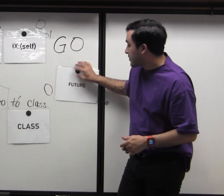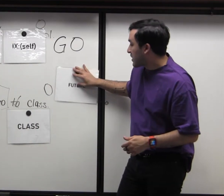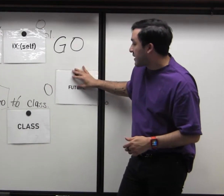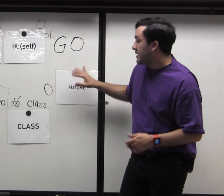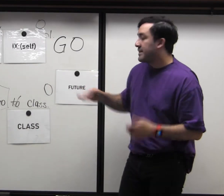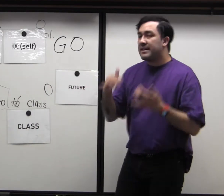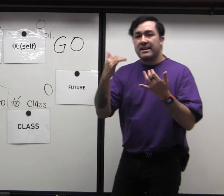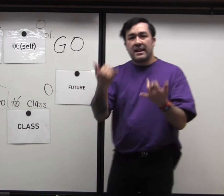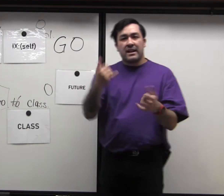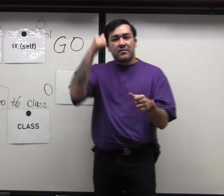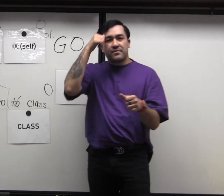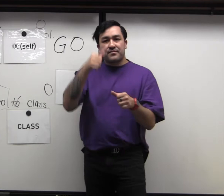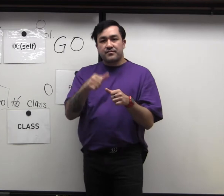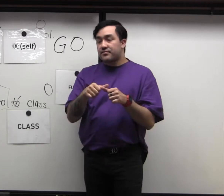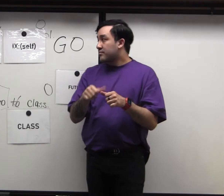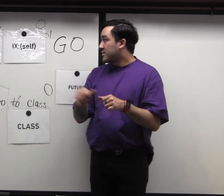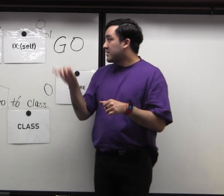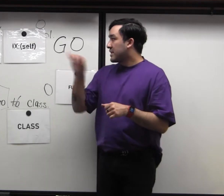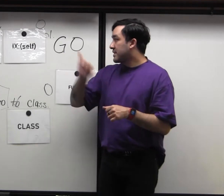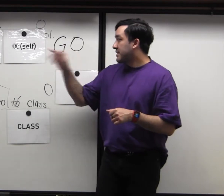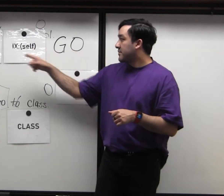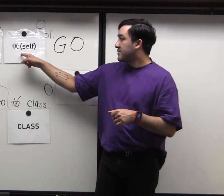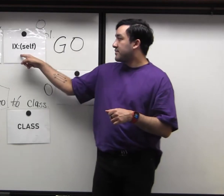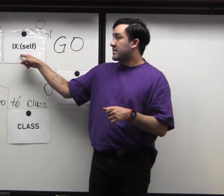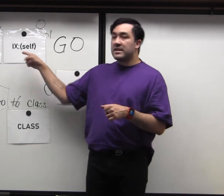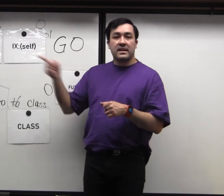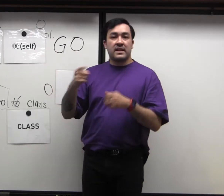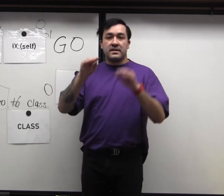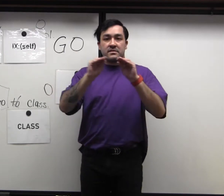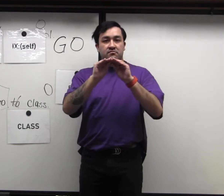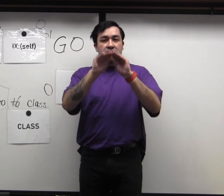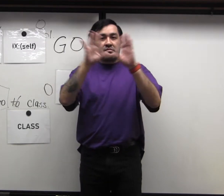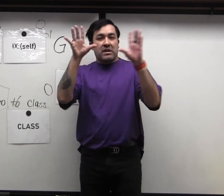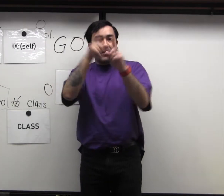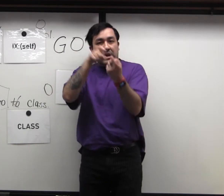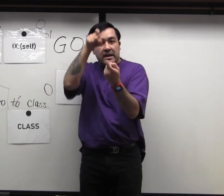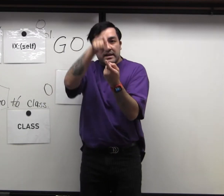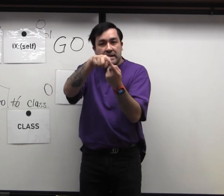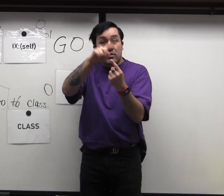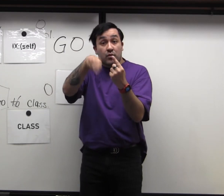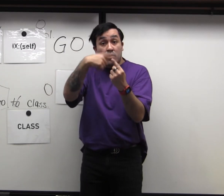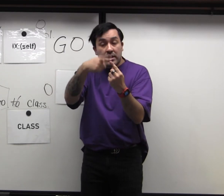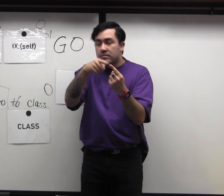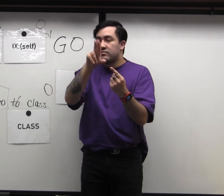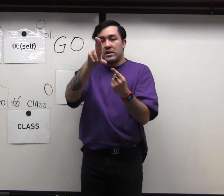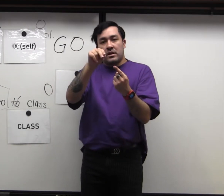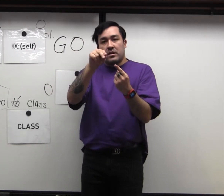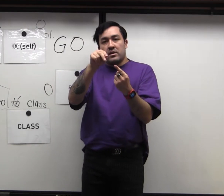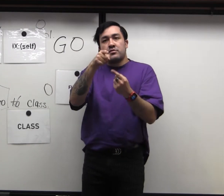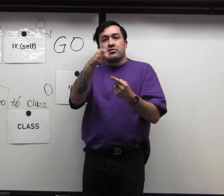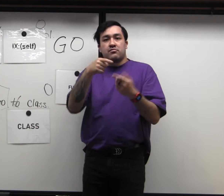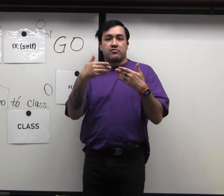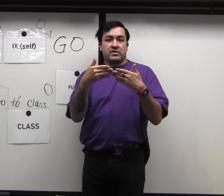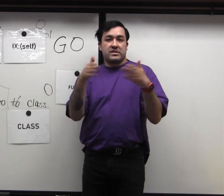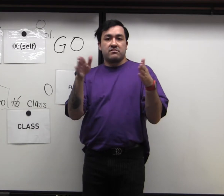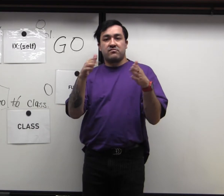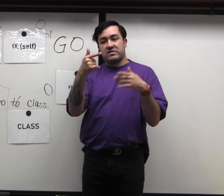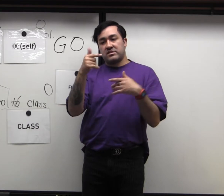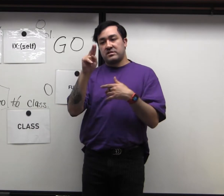put that sign right there. So now, if you remember in our first video, we talked about how we could use that very generic